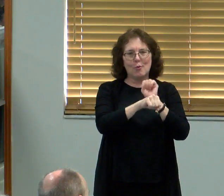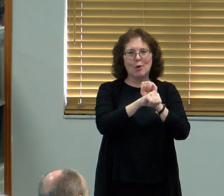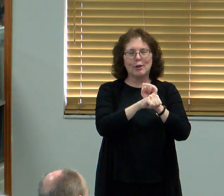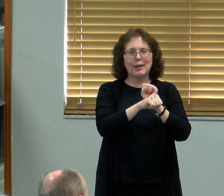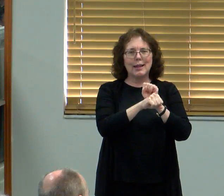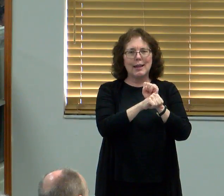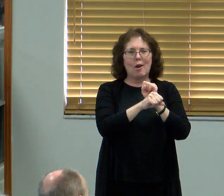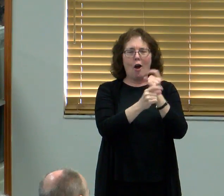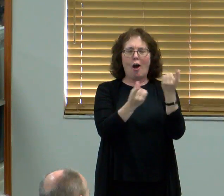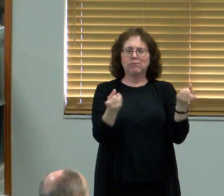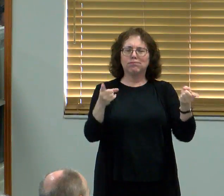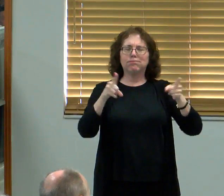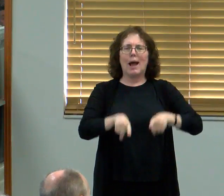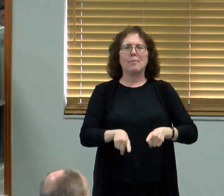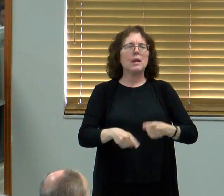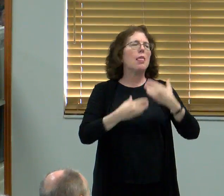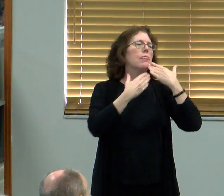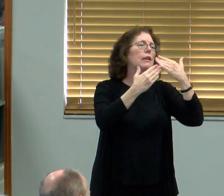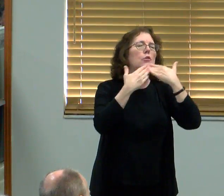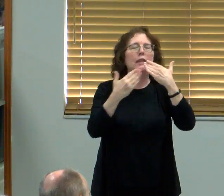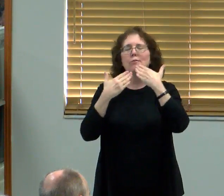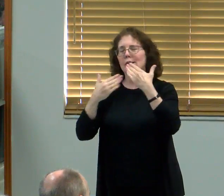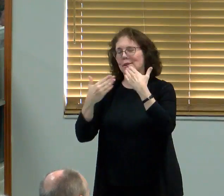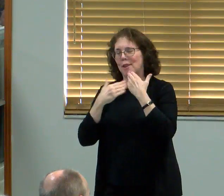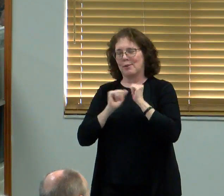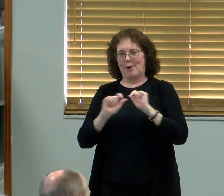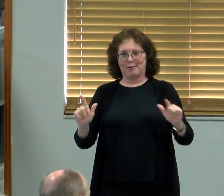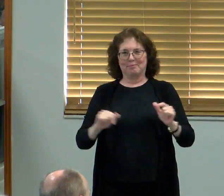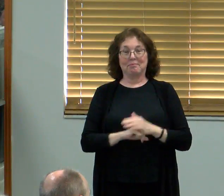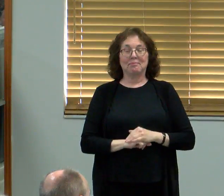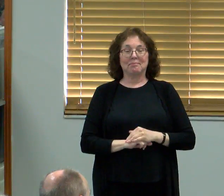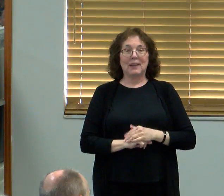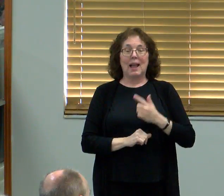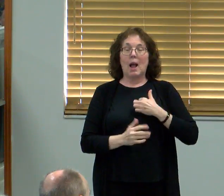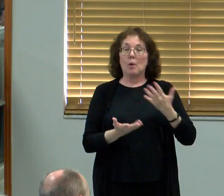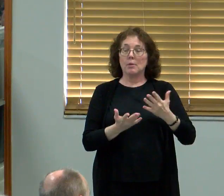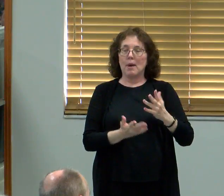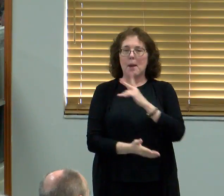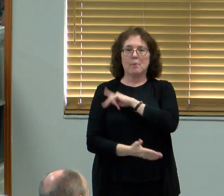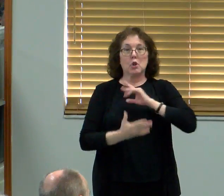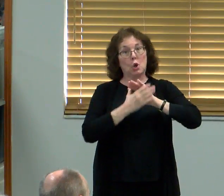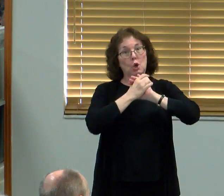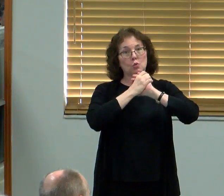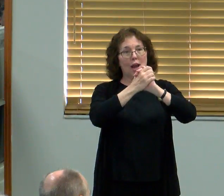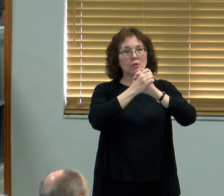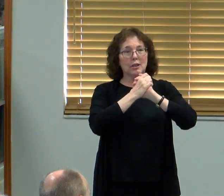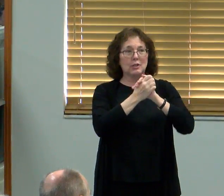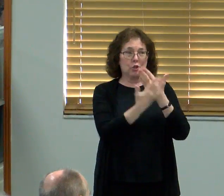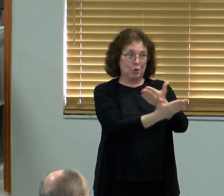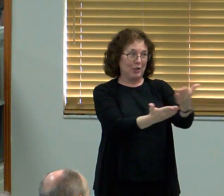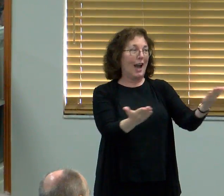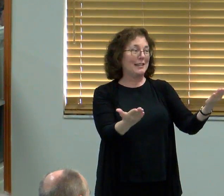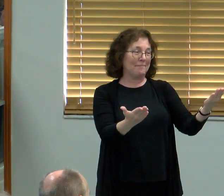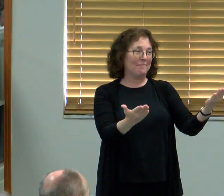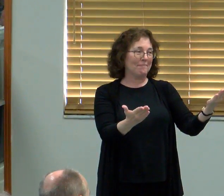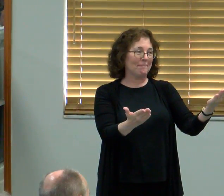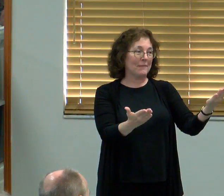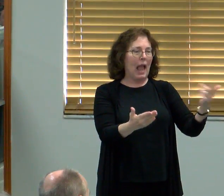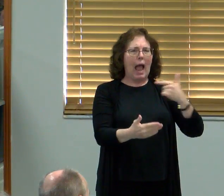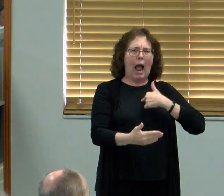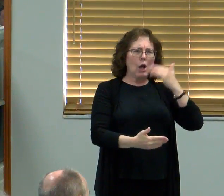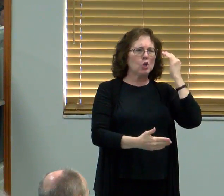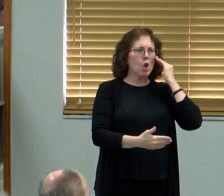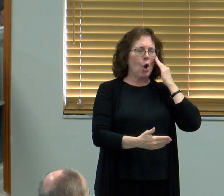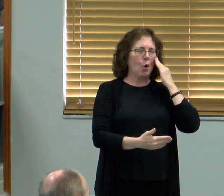this day, so thank you all very, very much. I want to offer my personal congratulations to you guys. I know